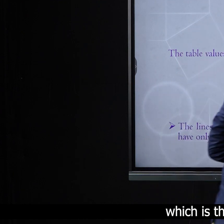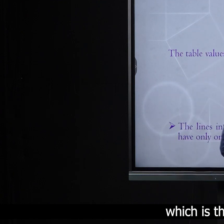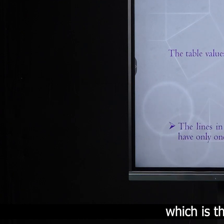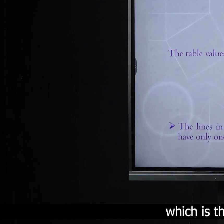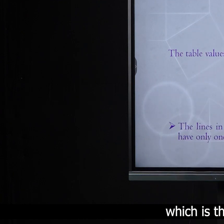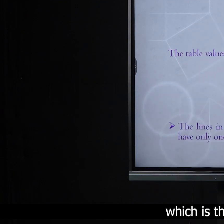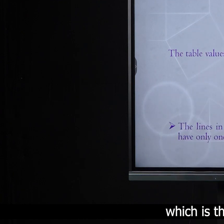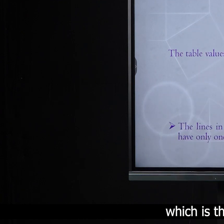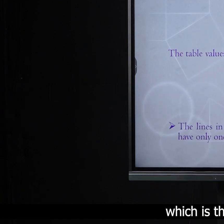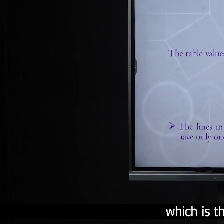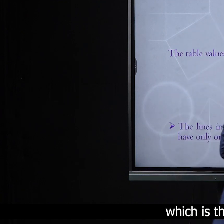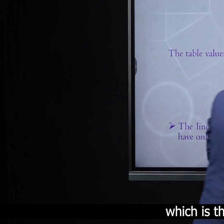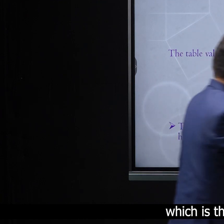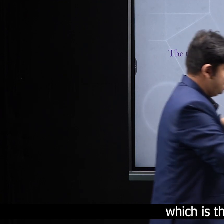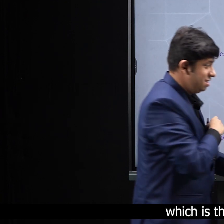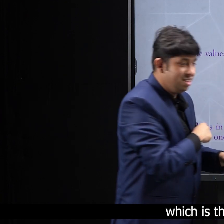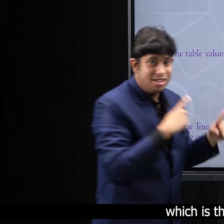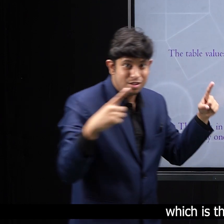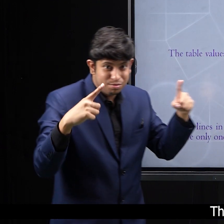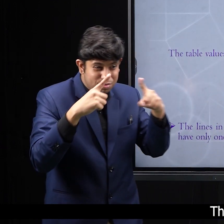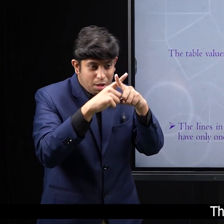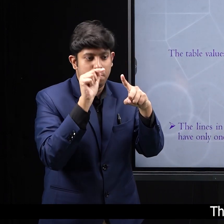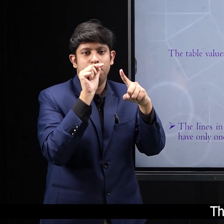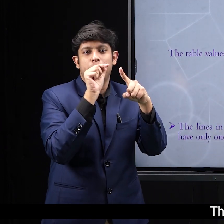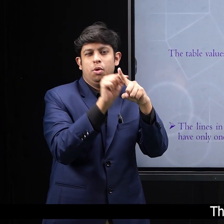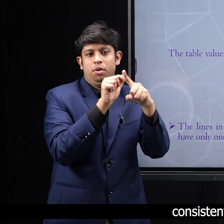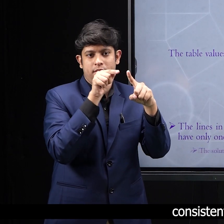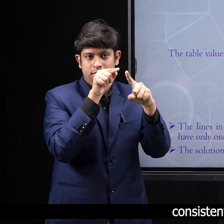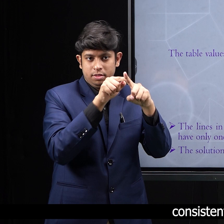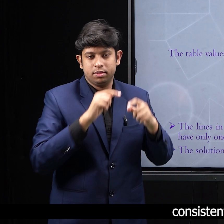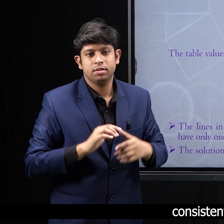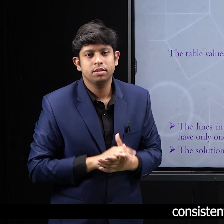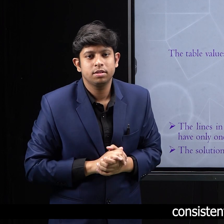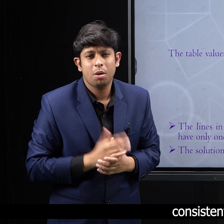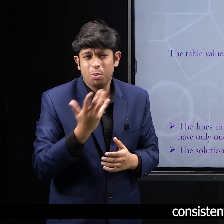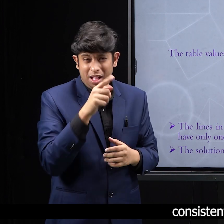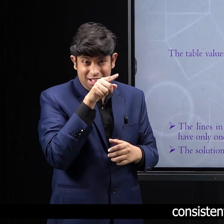which is the intersecting point. The solution is consistent and independent.